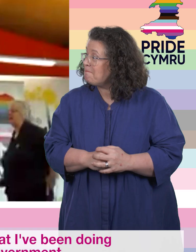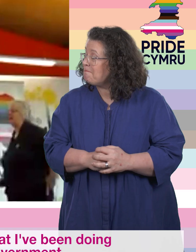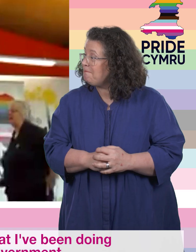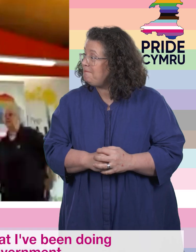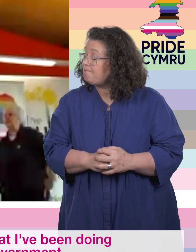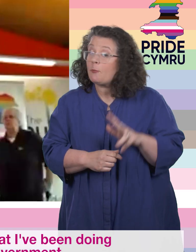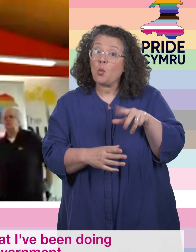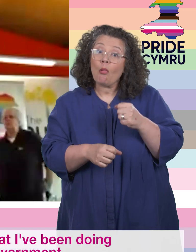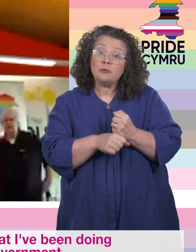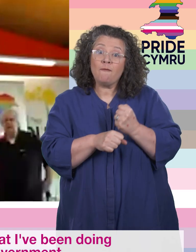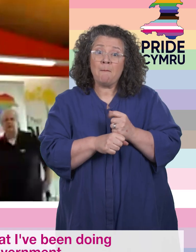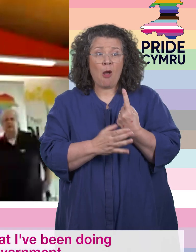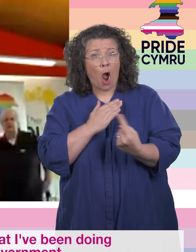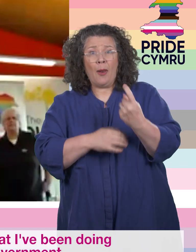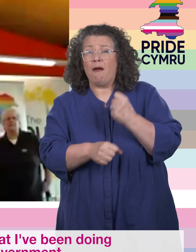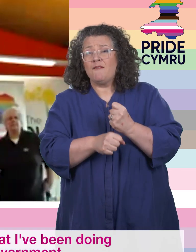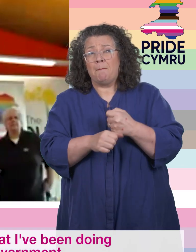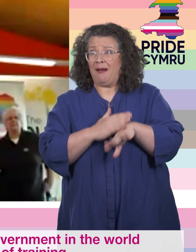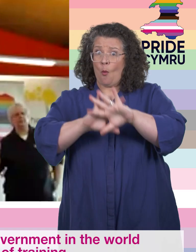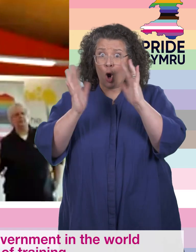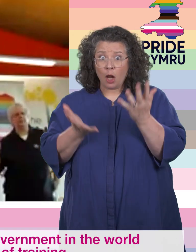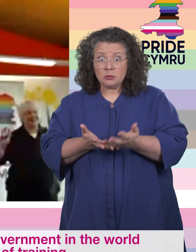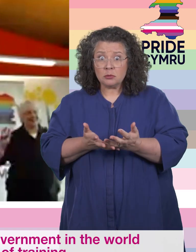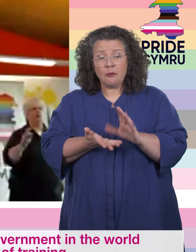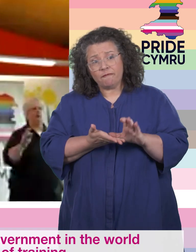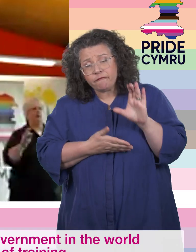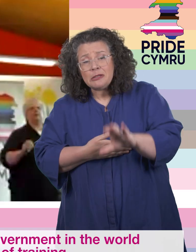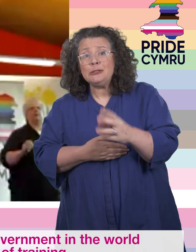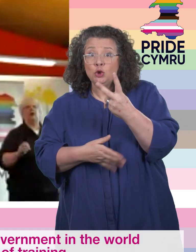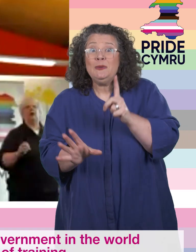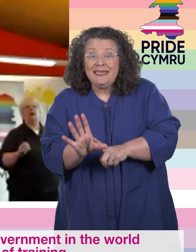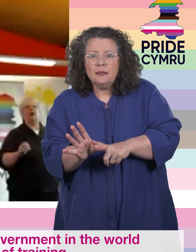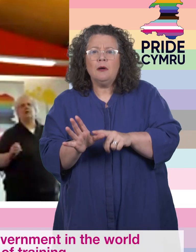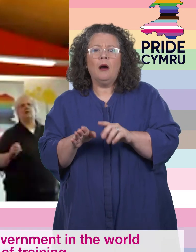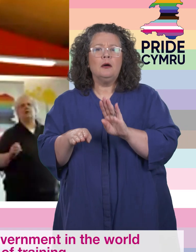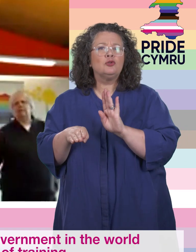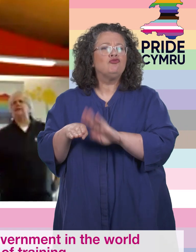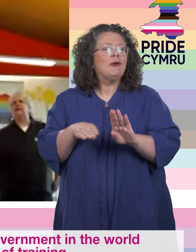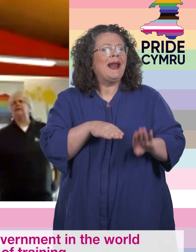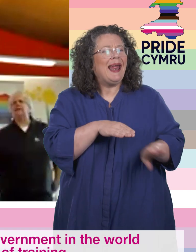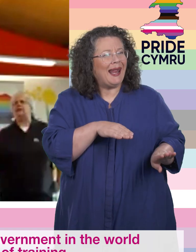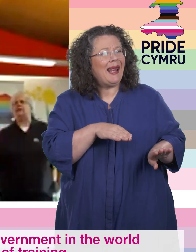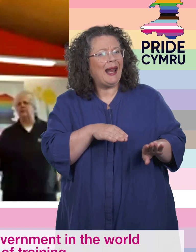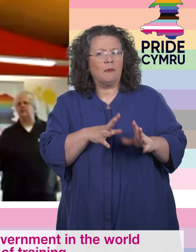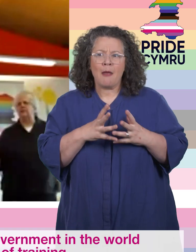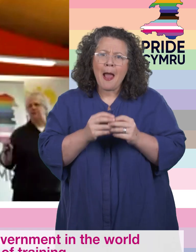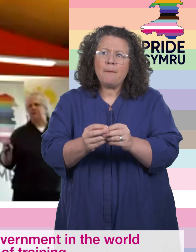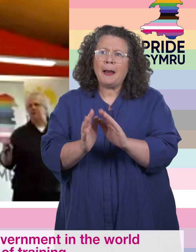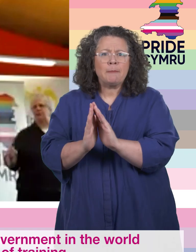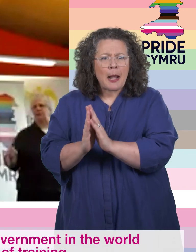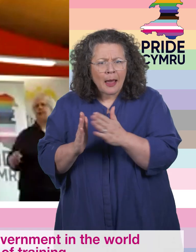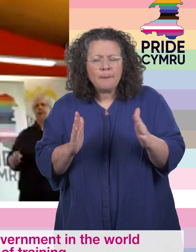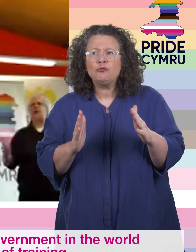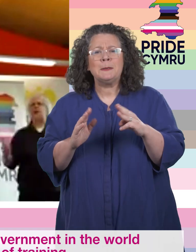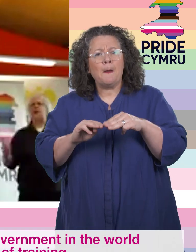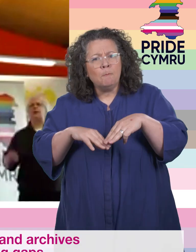as well with the Welsh Government. The Welsh Government is the only government in the world to have funded 2 years